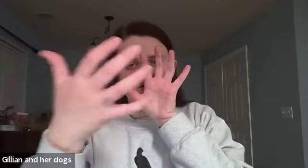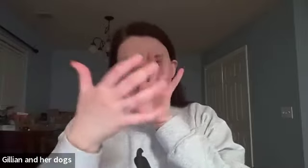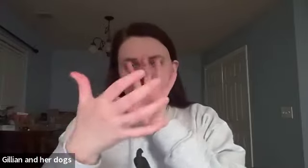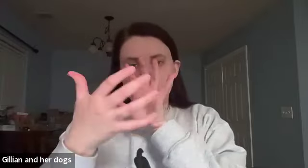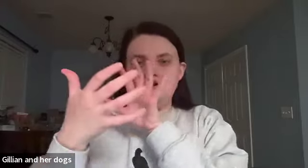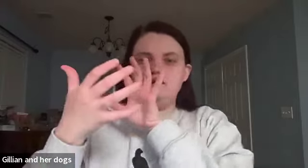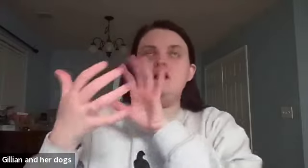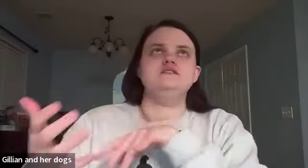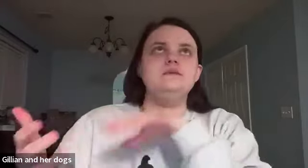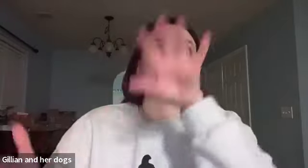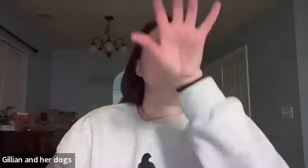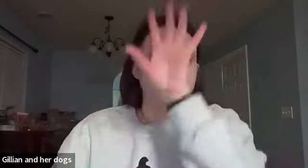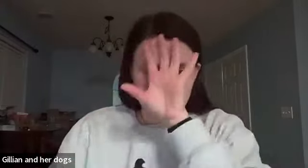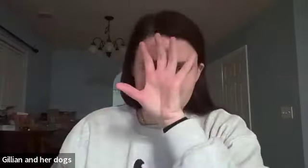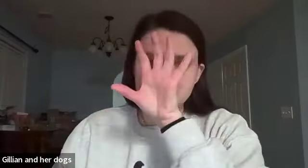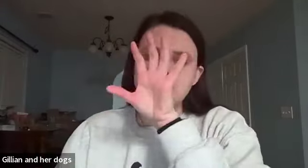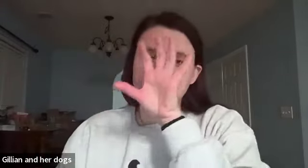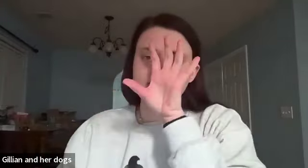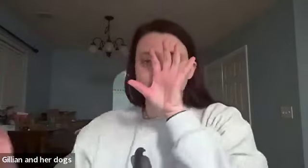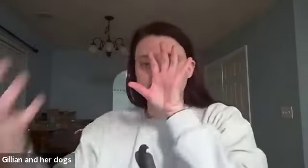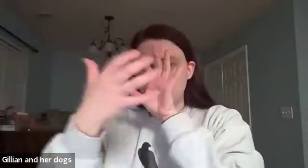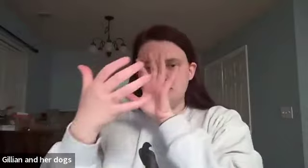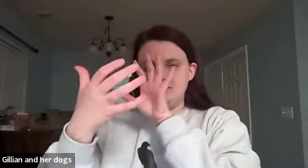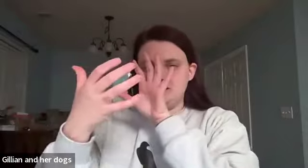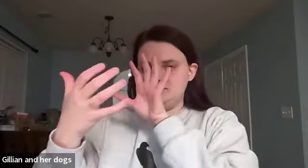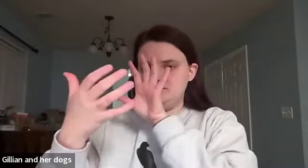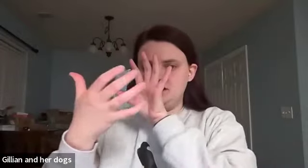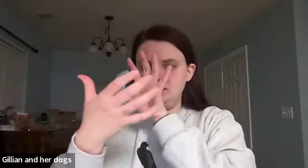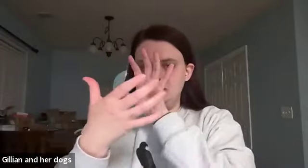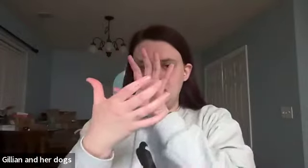Your non-dominant. Your dominant's in front of your face. Your non-dominant comes over here.